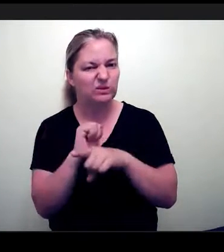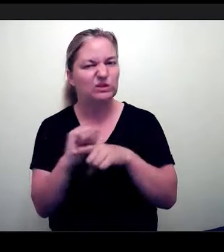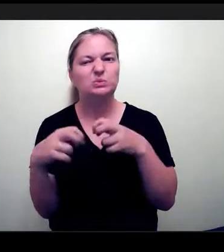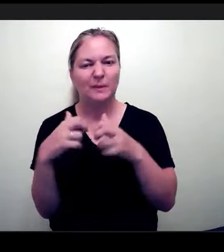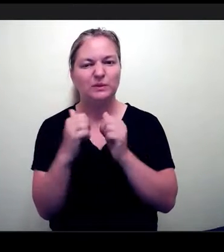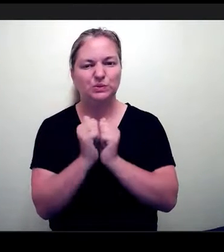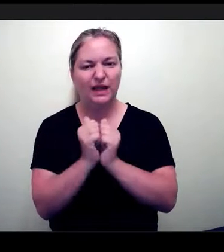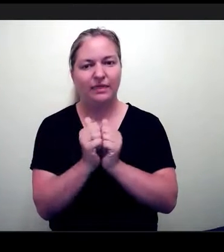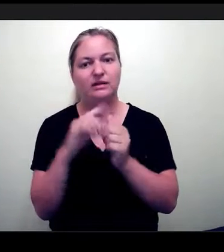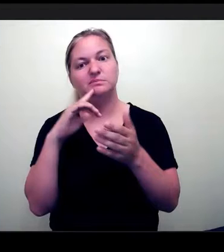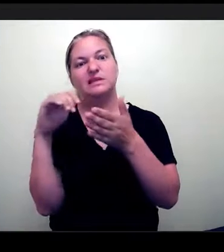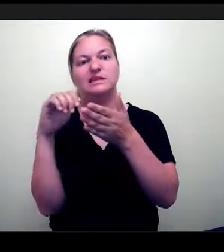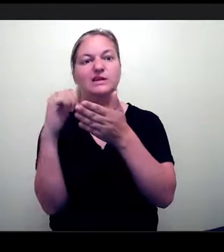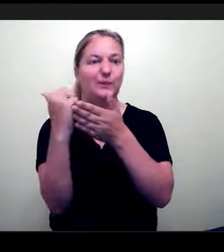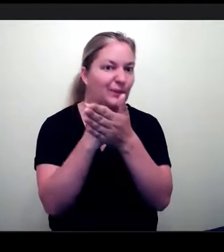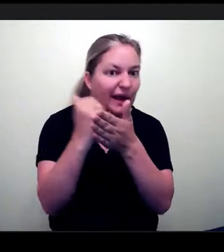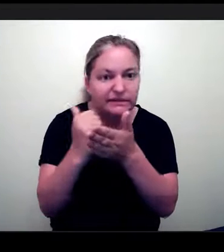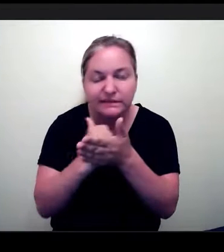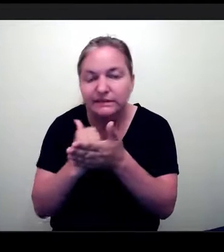First, let me erase all this.